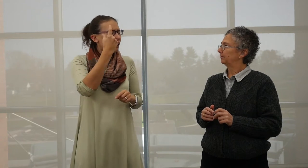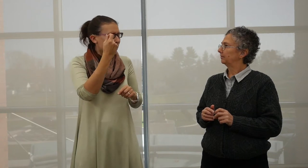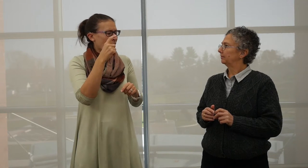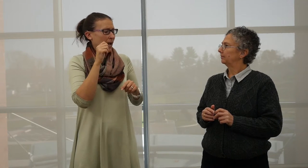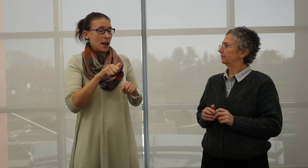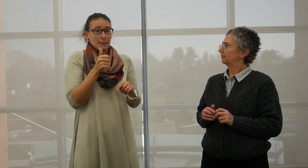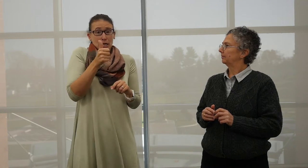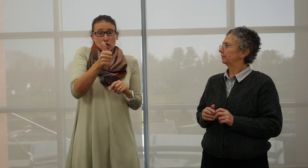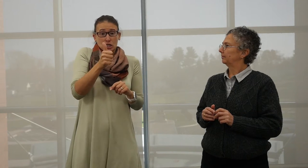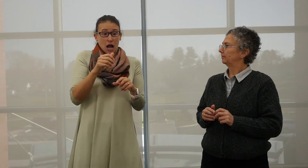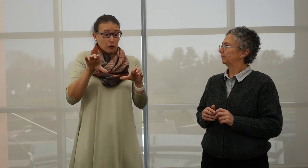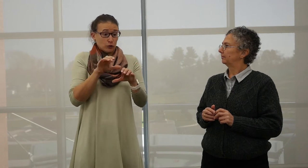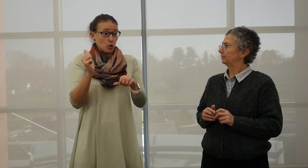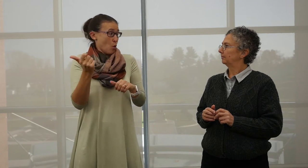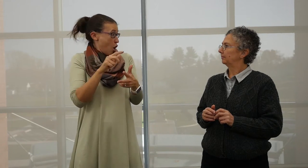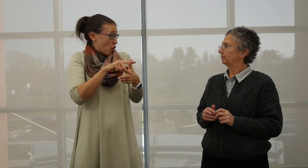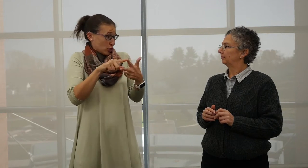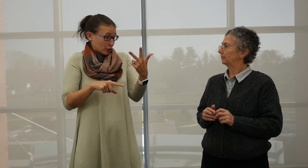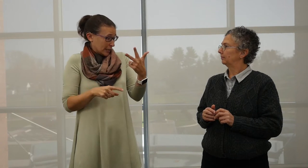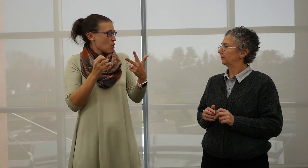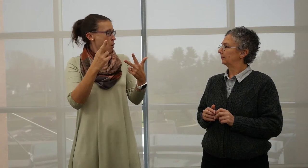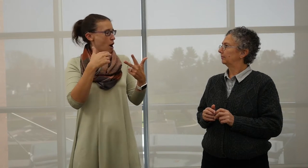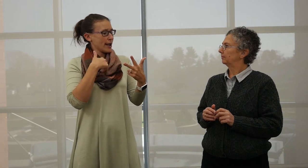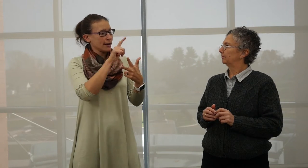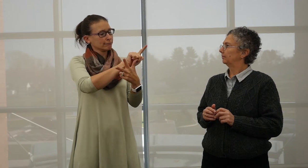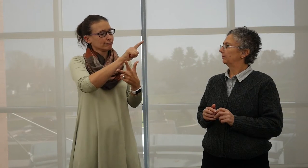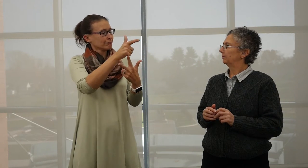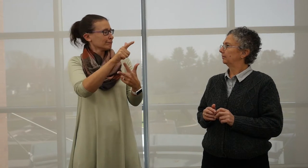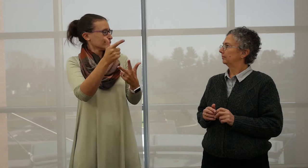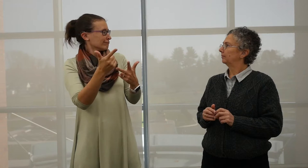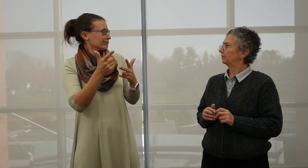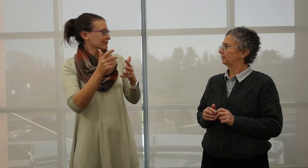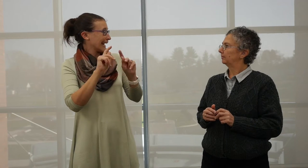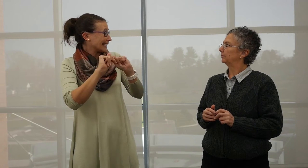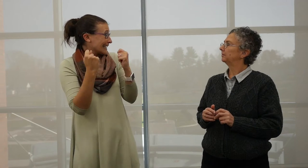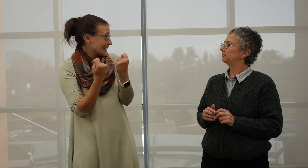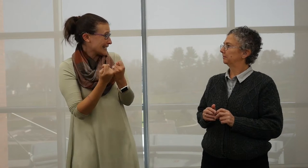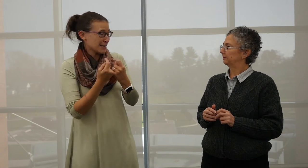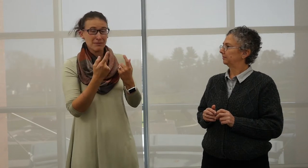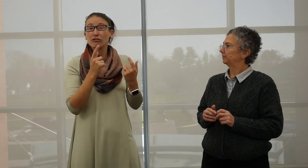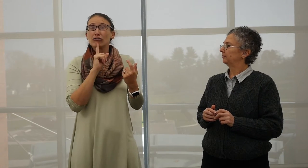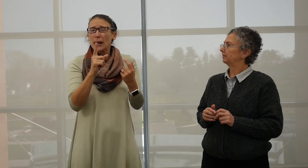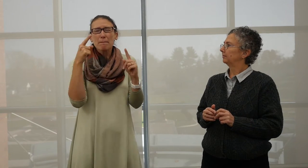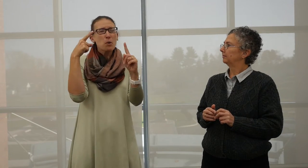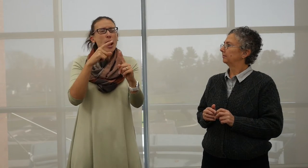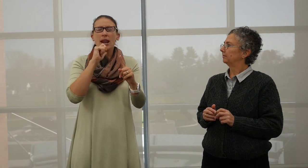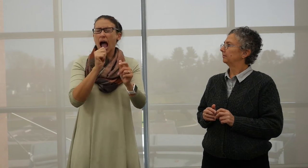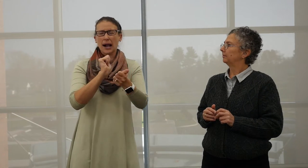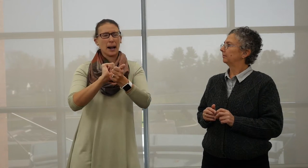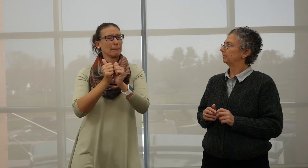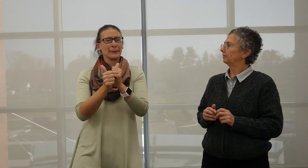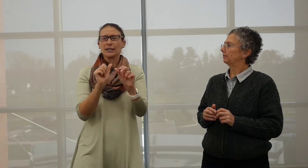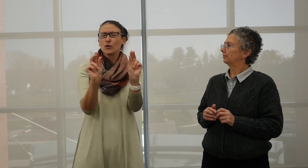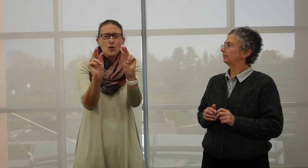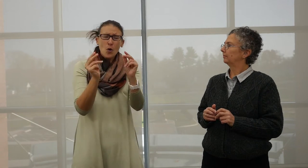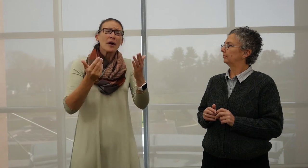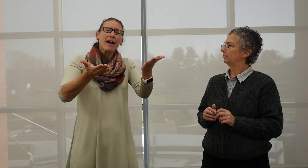yourself. And you don't have to do all three segments. You can use the team approach. And really, the point is